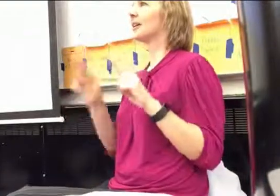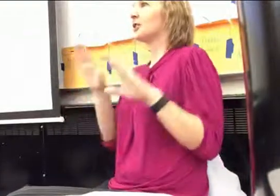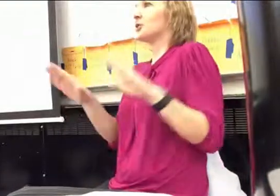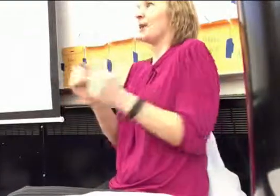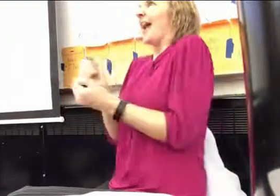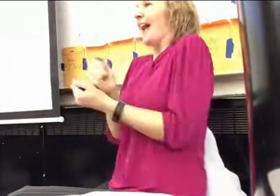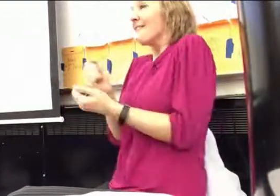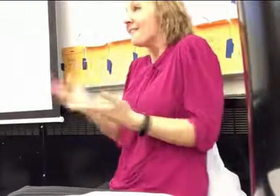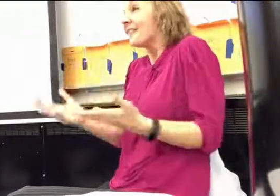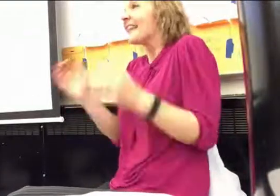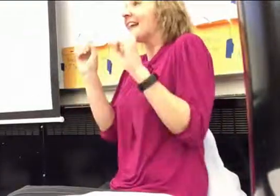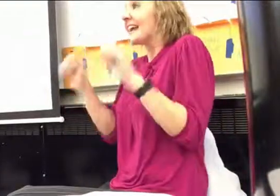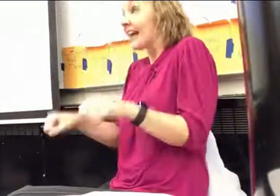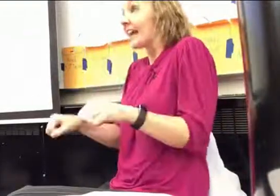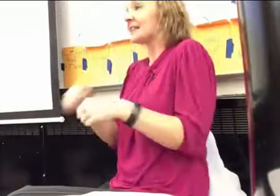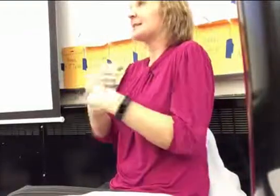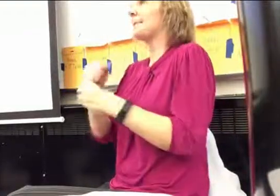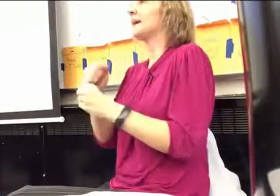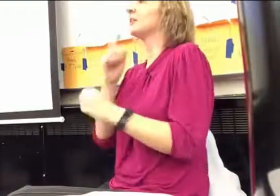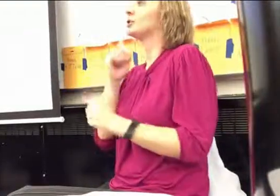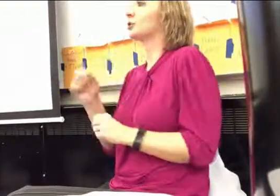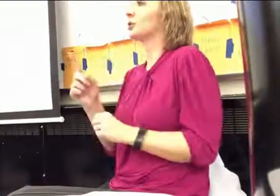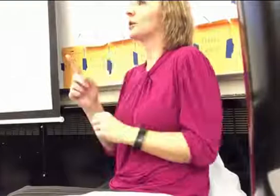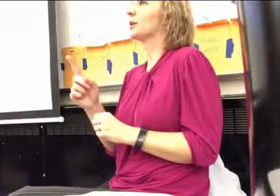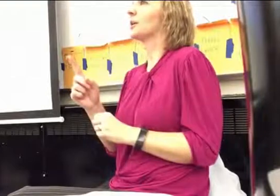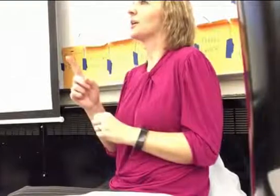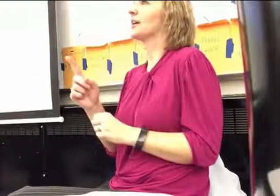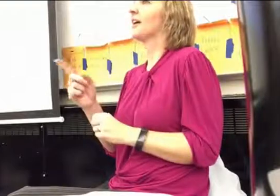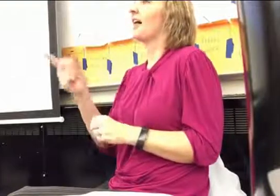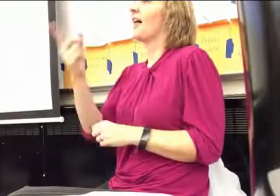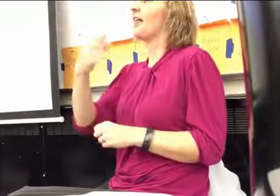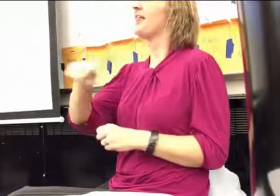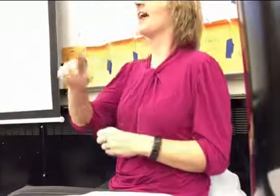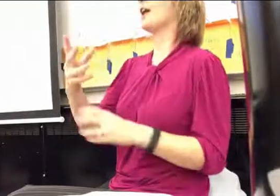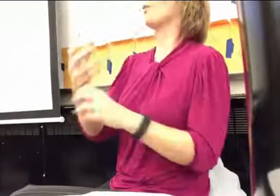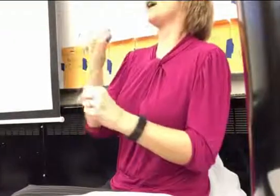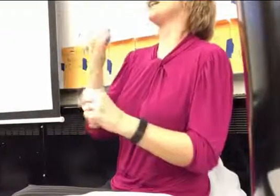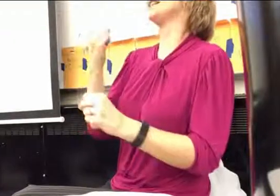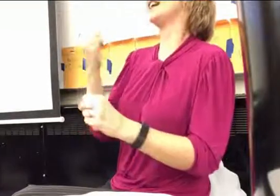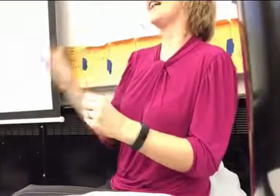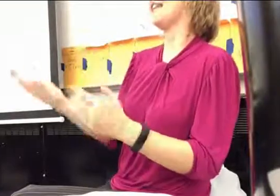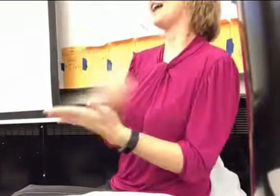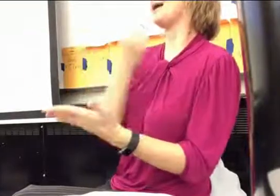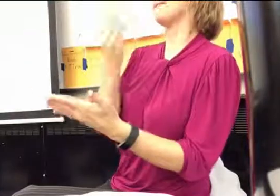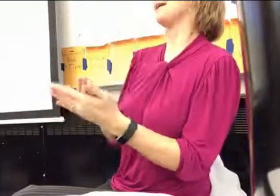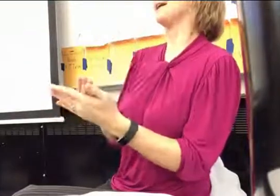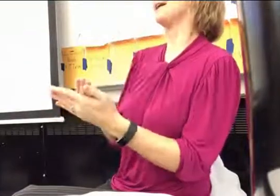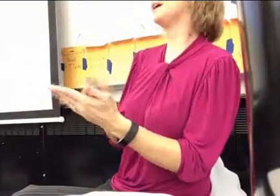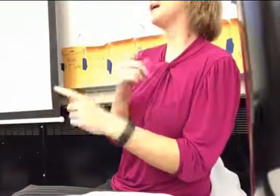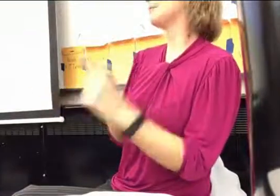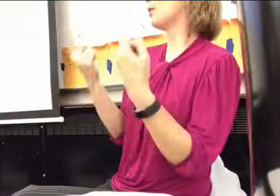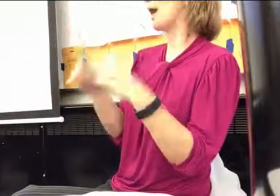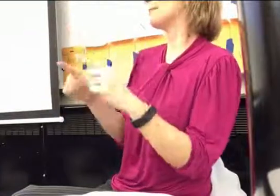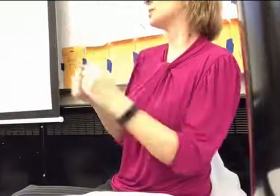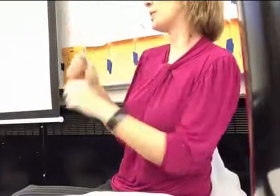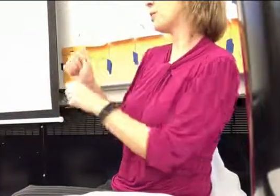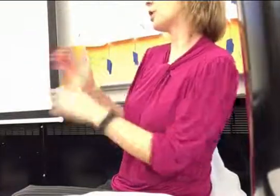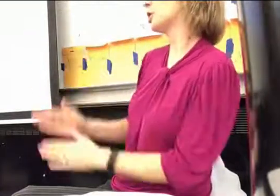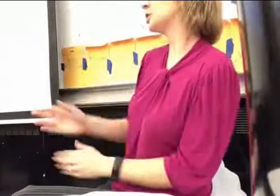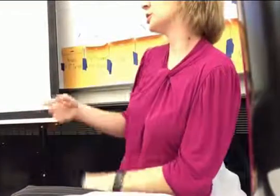they can to make sure that they win, they get a ton of money, but what's going to happen to the